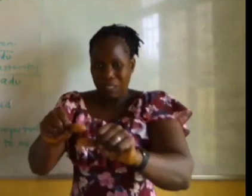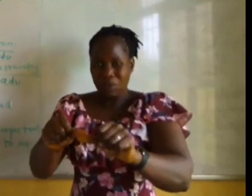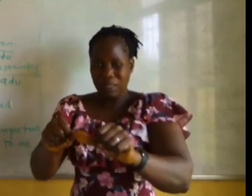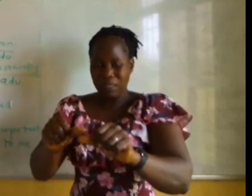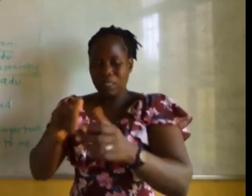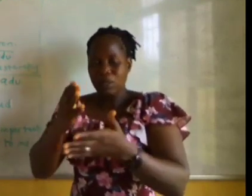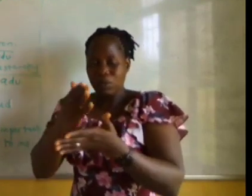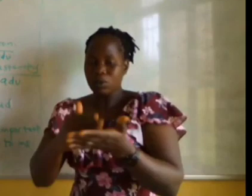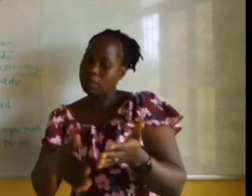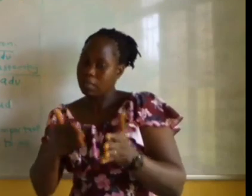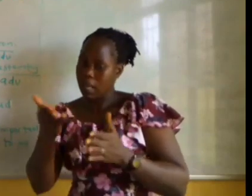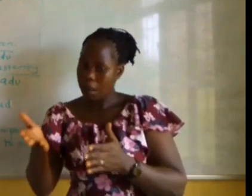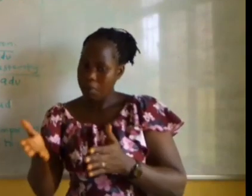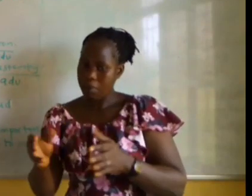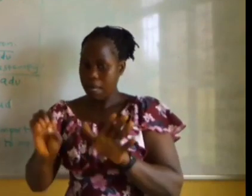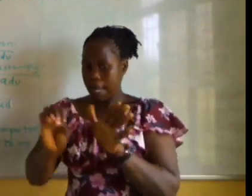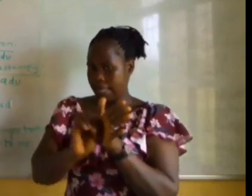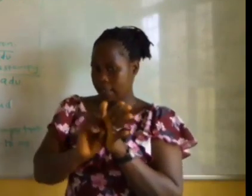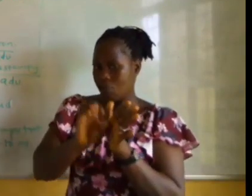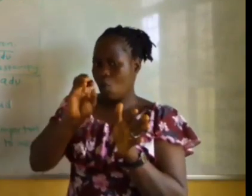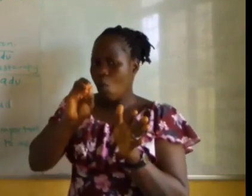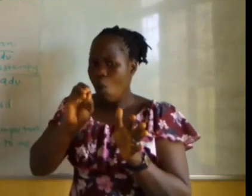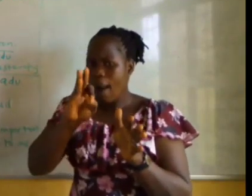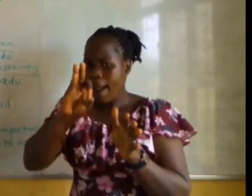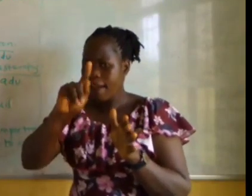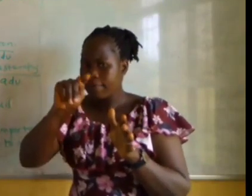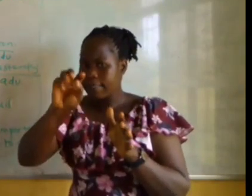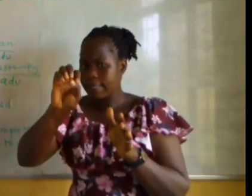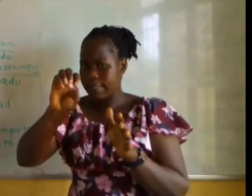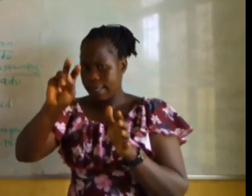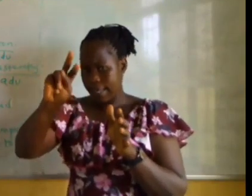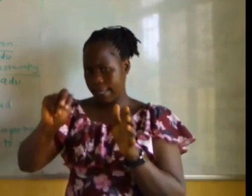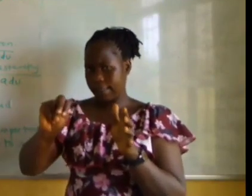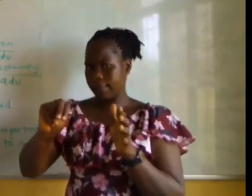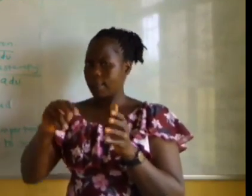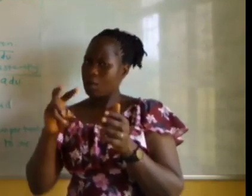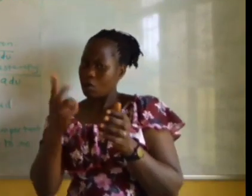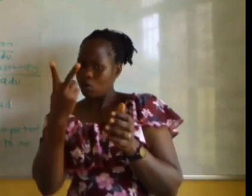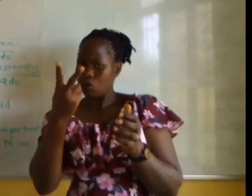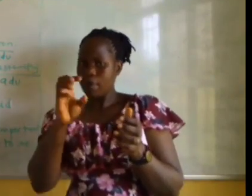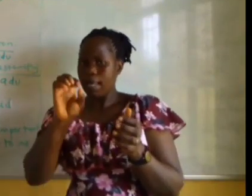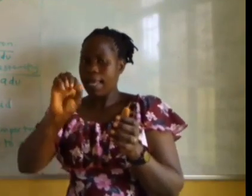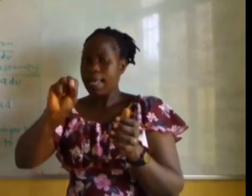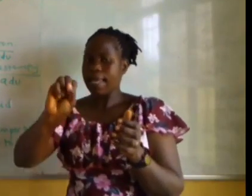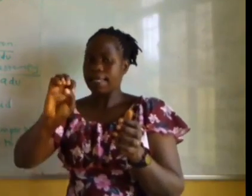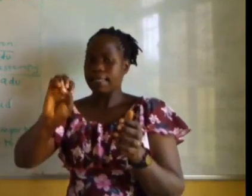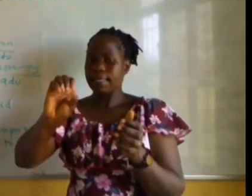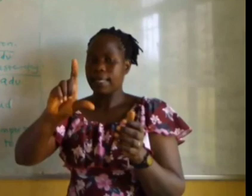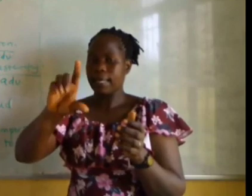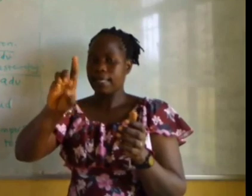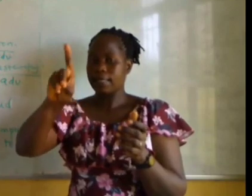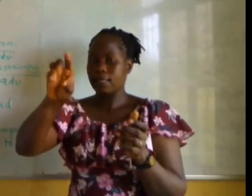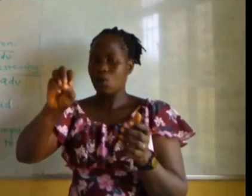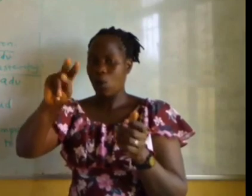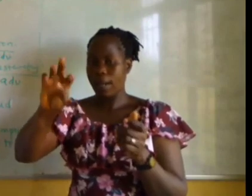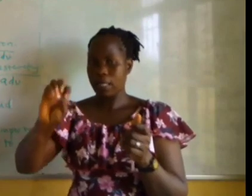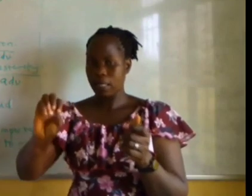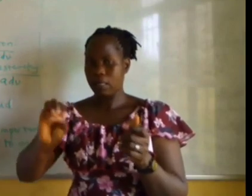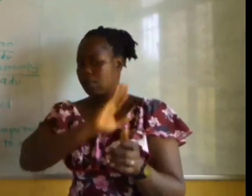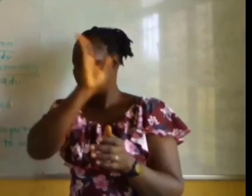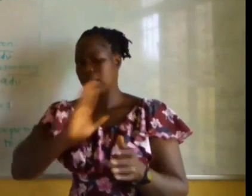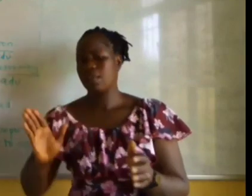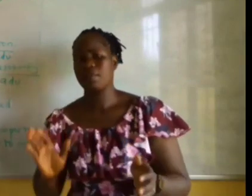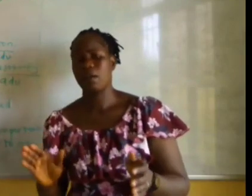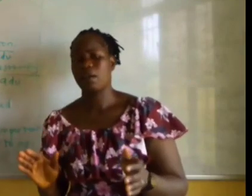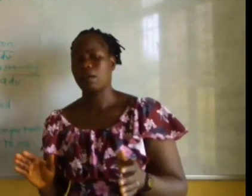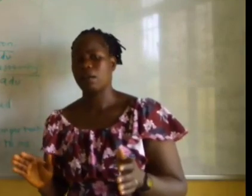For example, we have often, we have seldom, we have never,